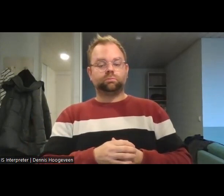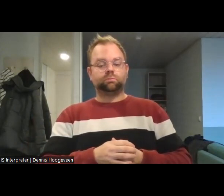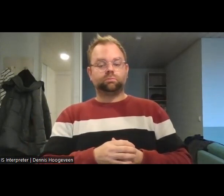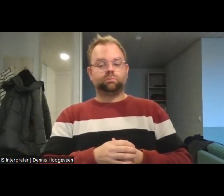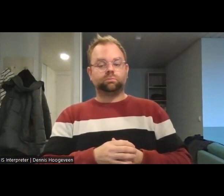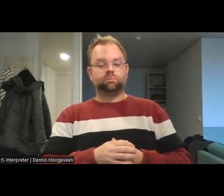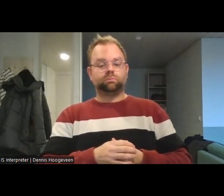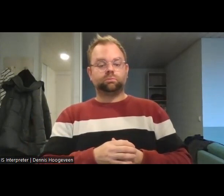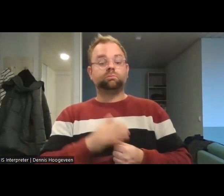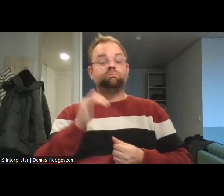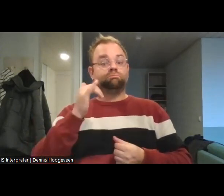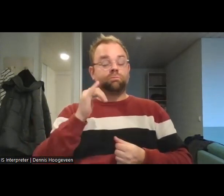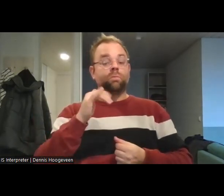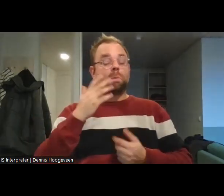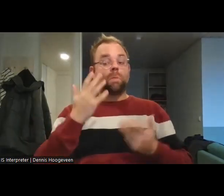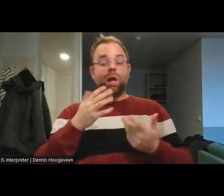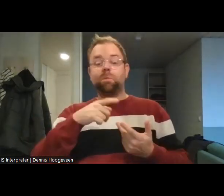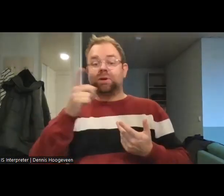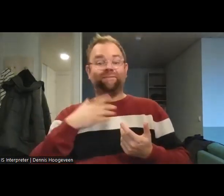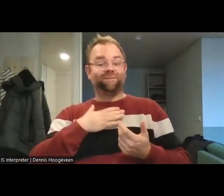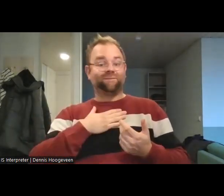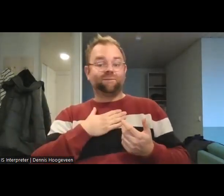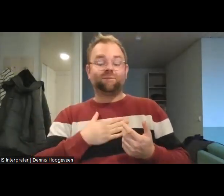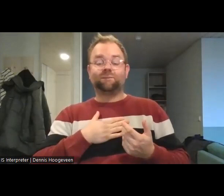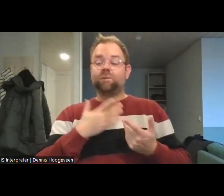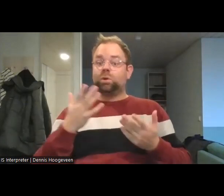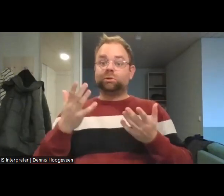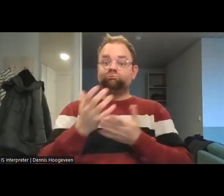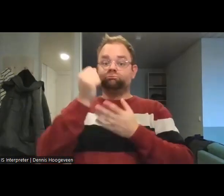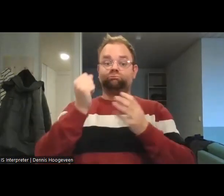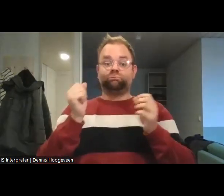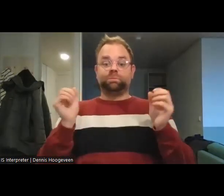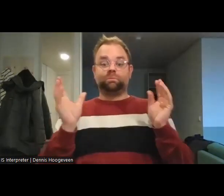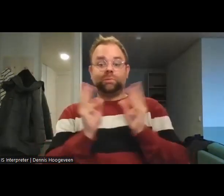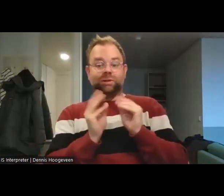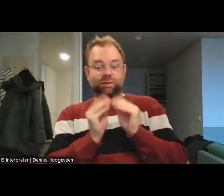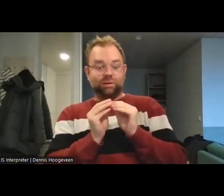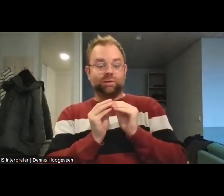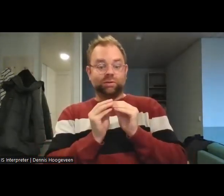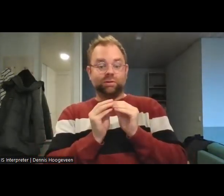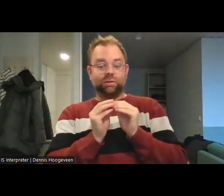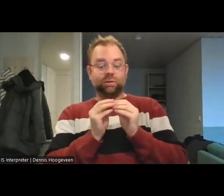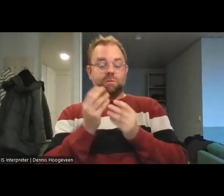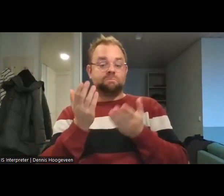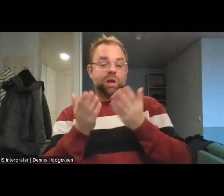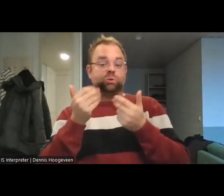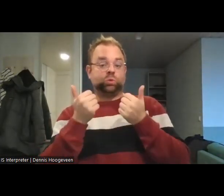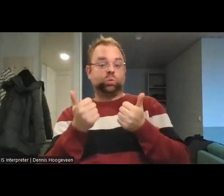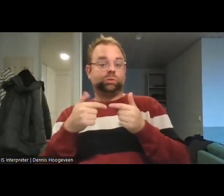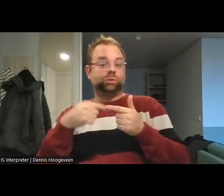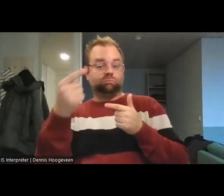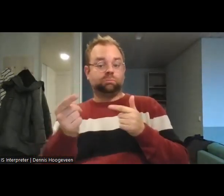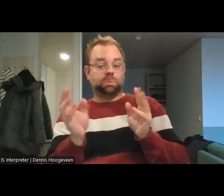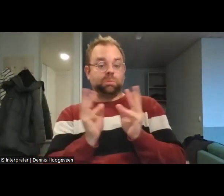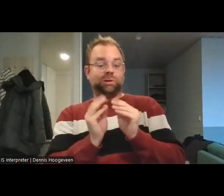us are, it's not easy being online during pandemic, and now, you know, we've been really online